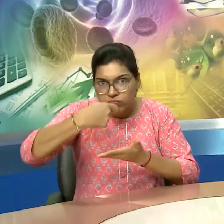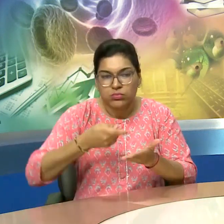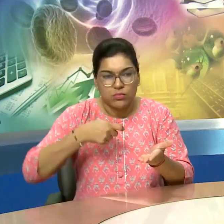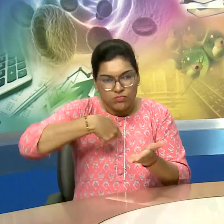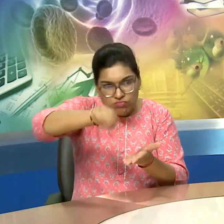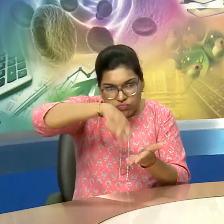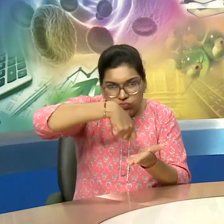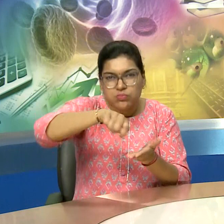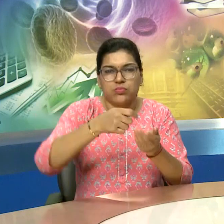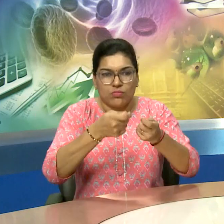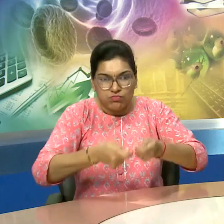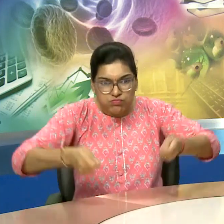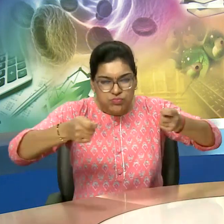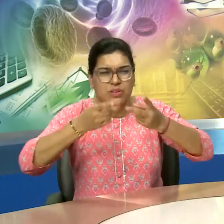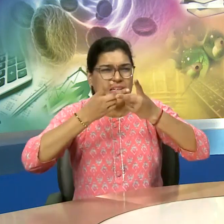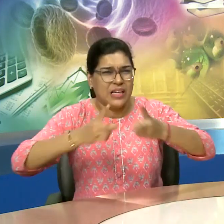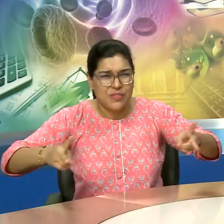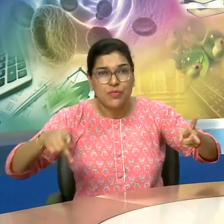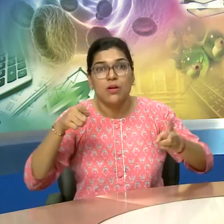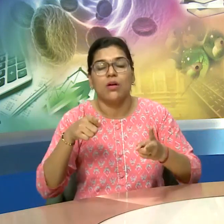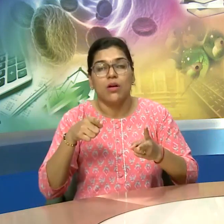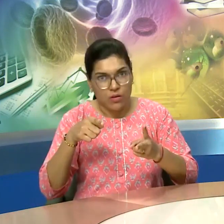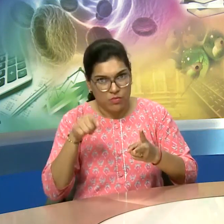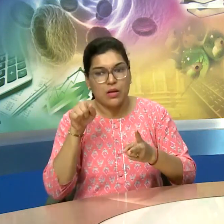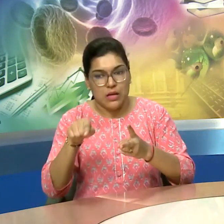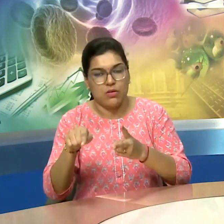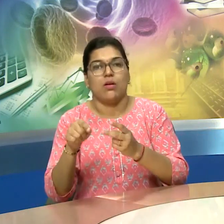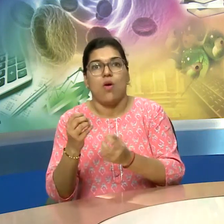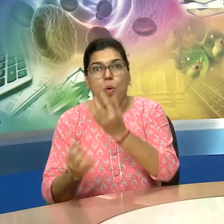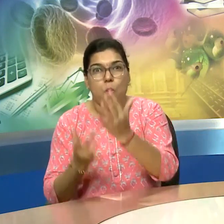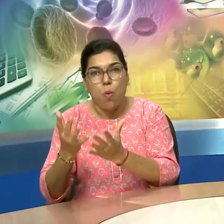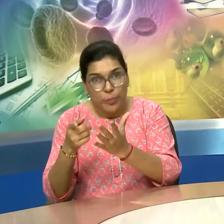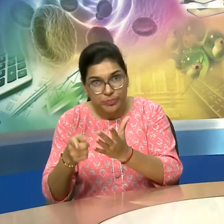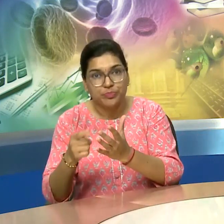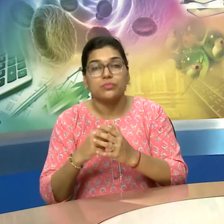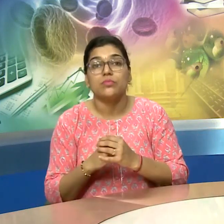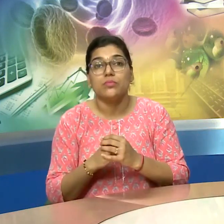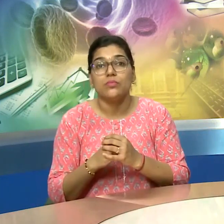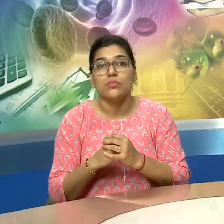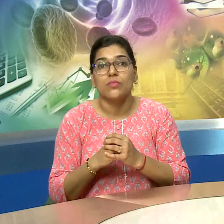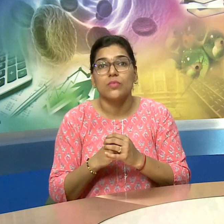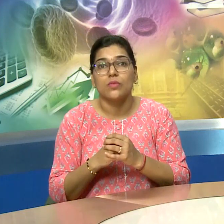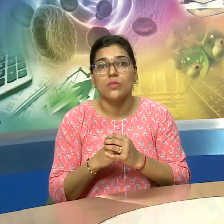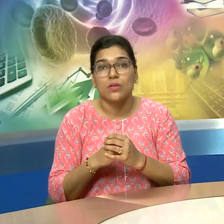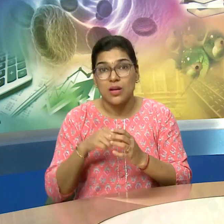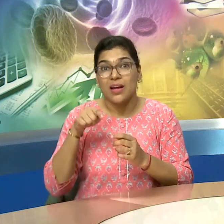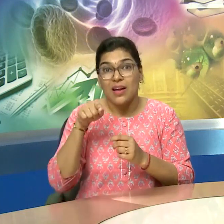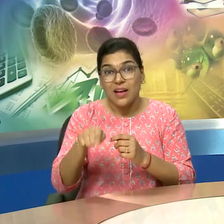articles with different kinds of metals, like with bronze, with